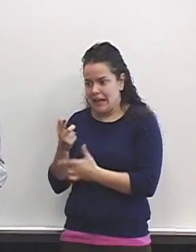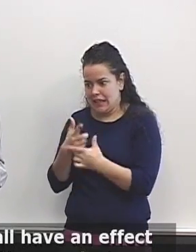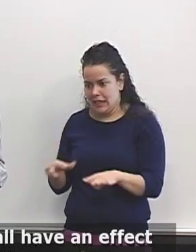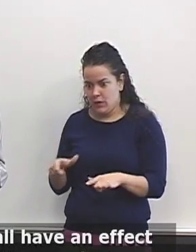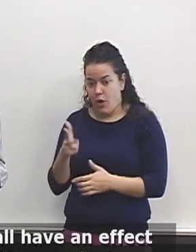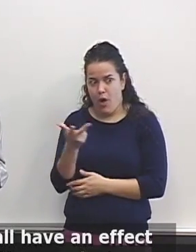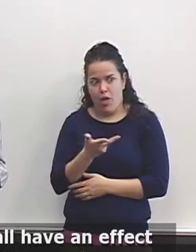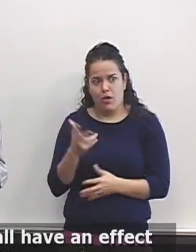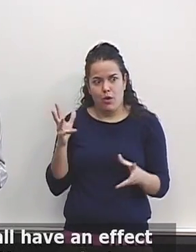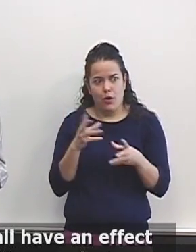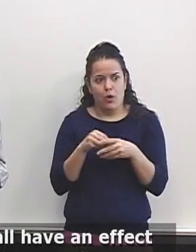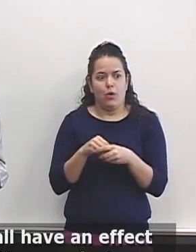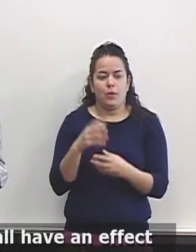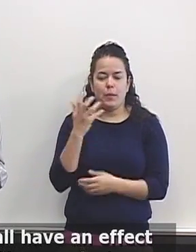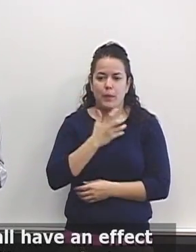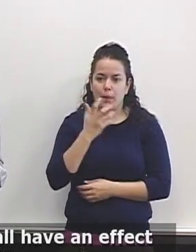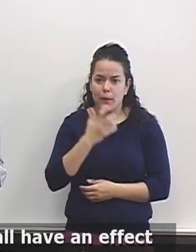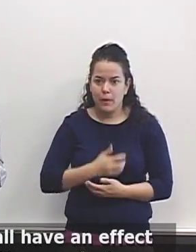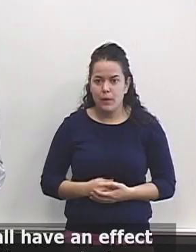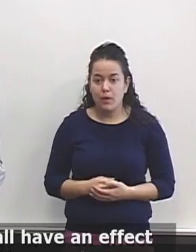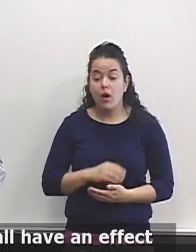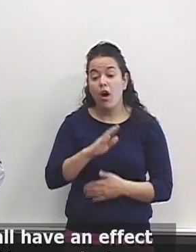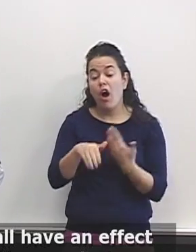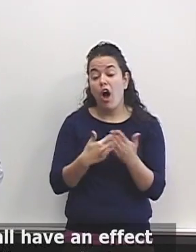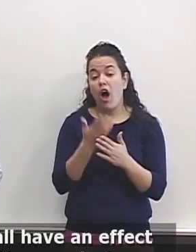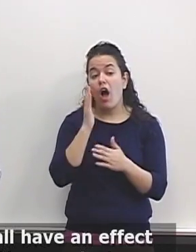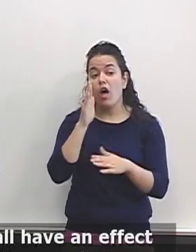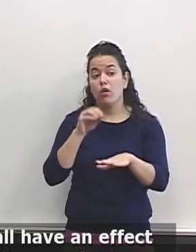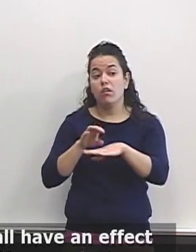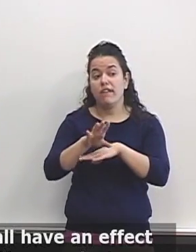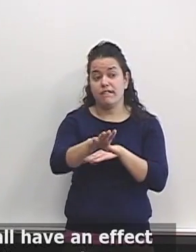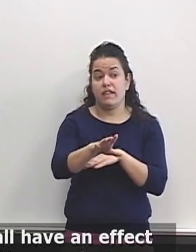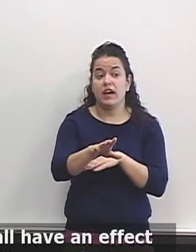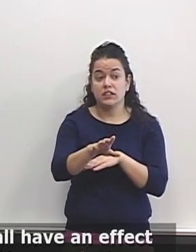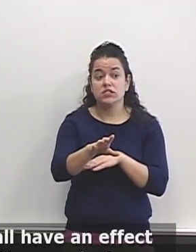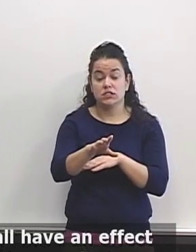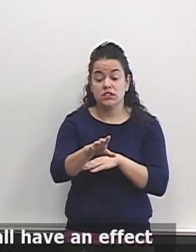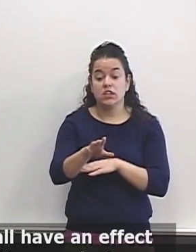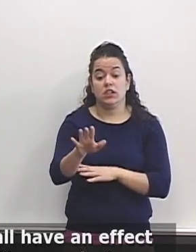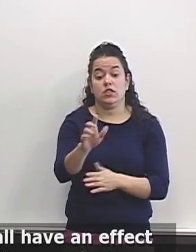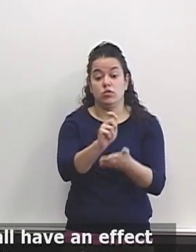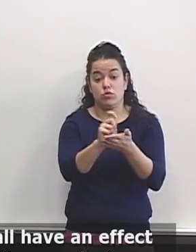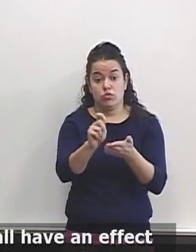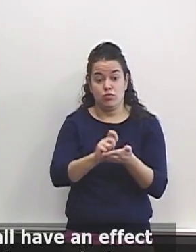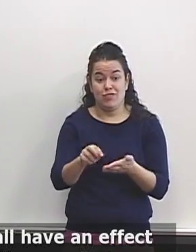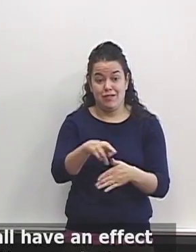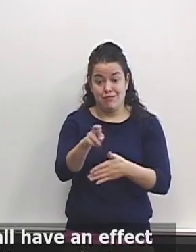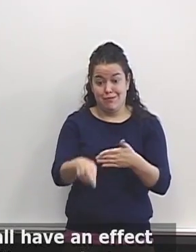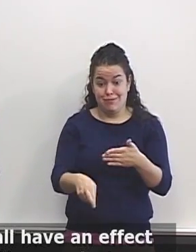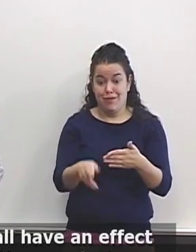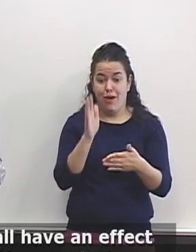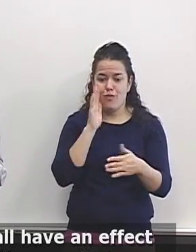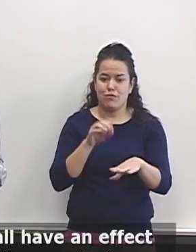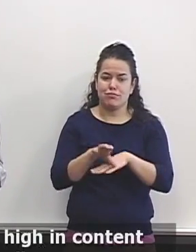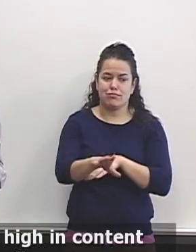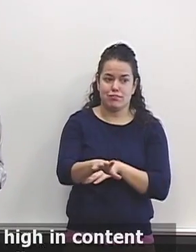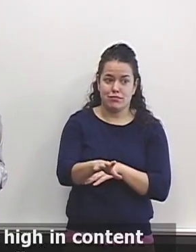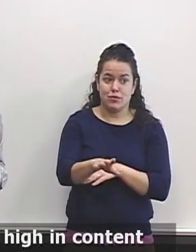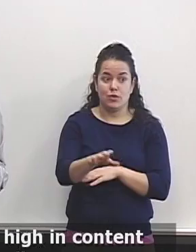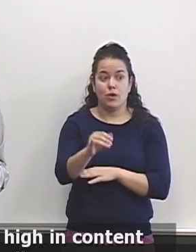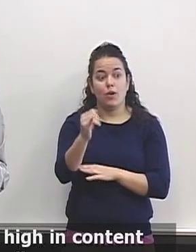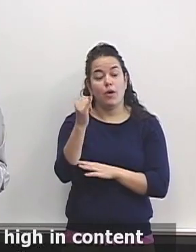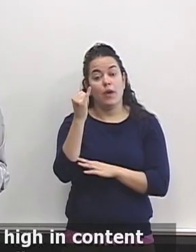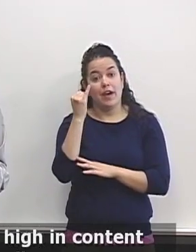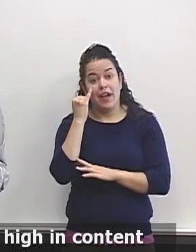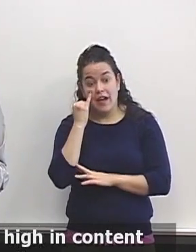And that will all have an effect on the written product. If the load is high